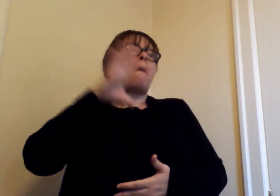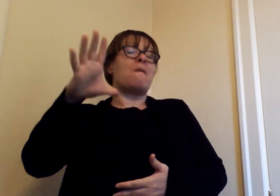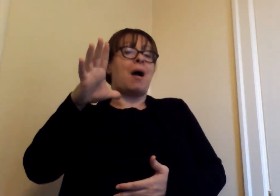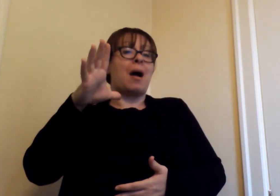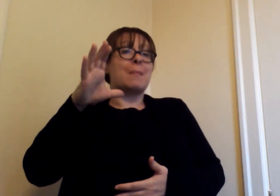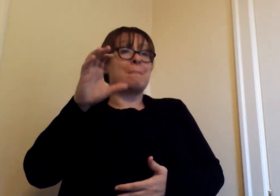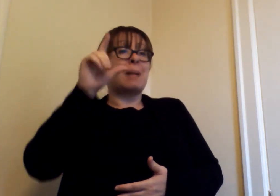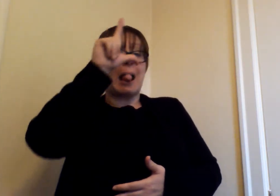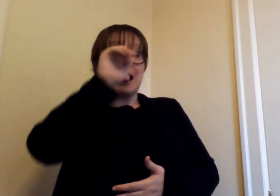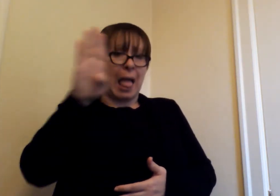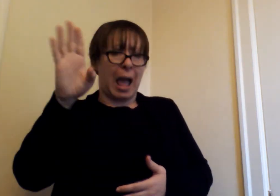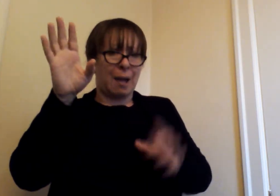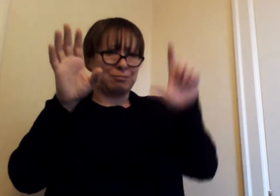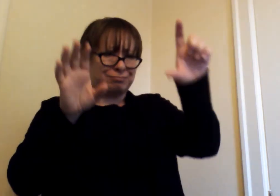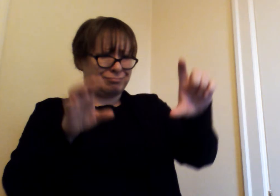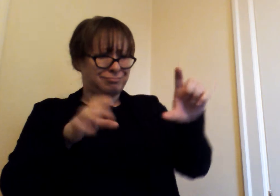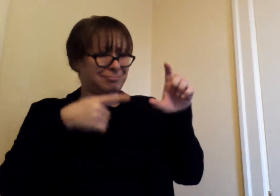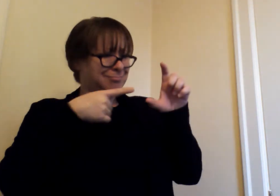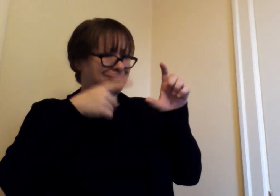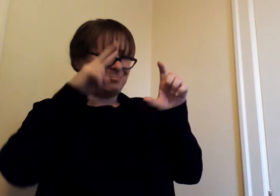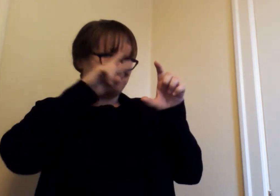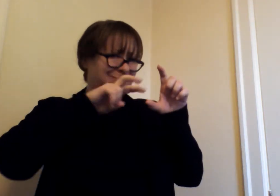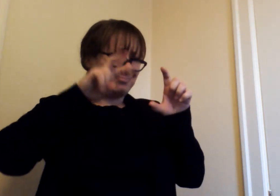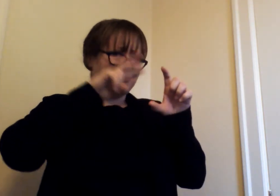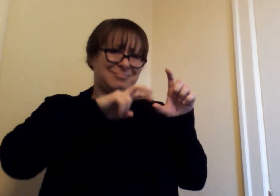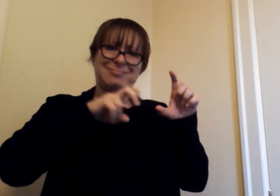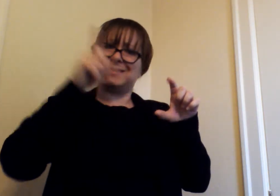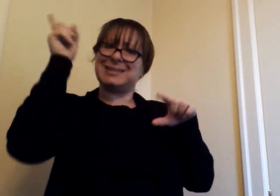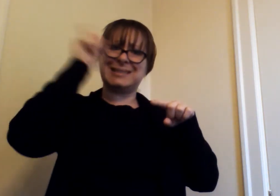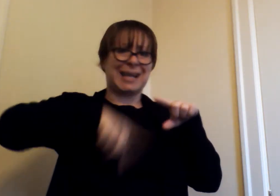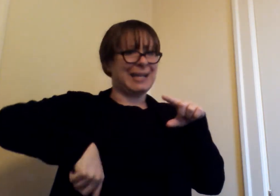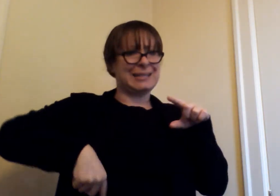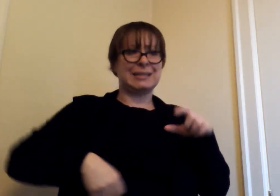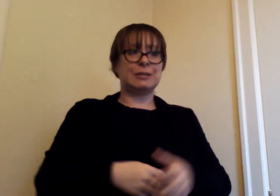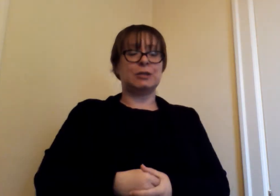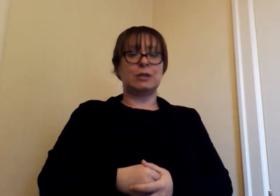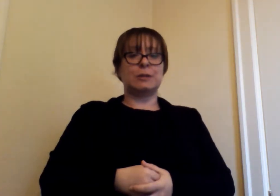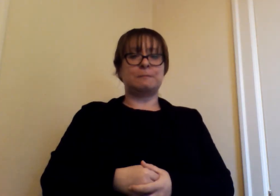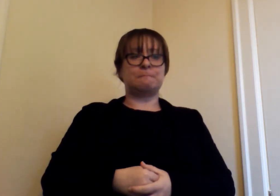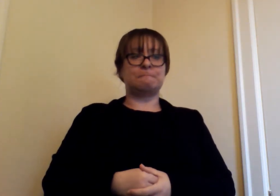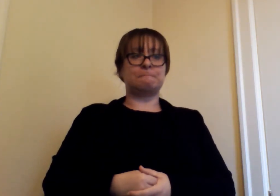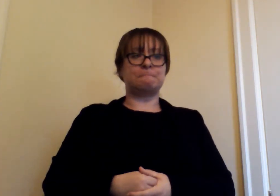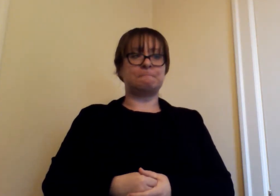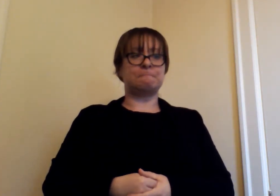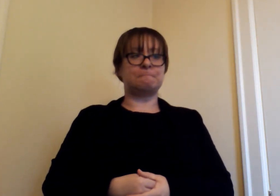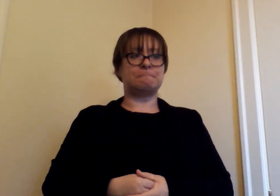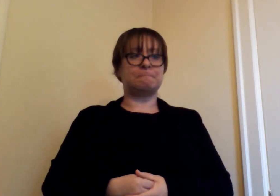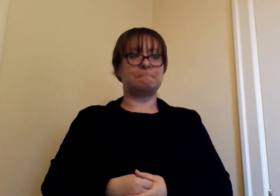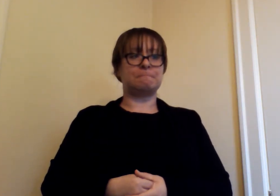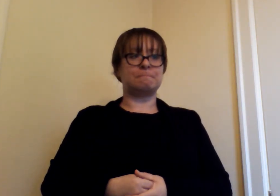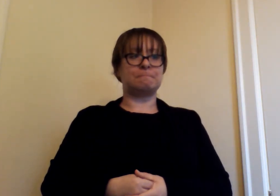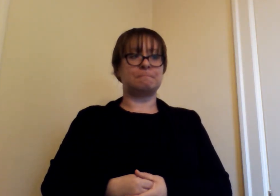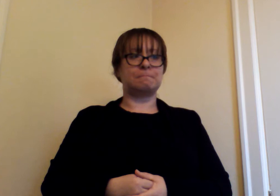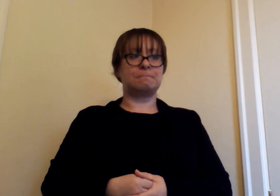professional may not be following standard precautions that ensure a quality blood draw as well as a satisfactory customer